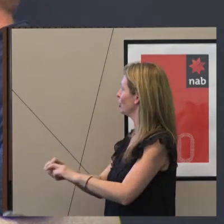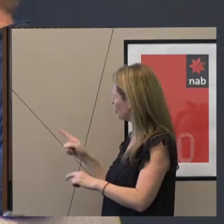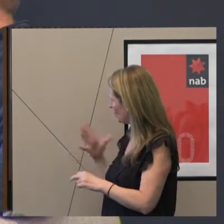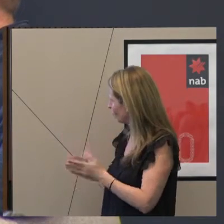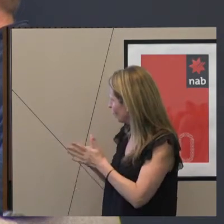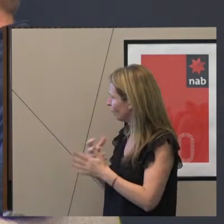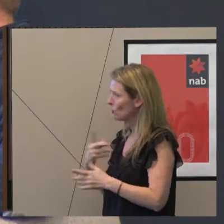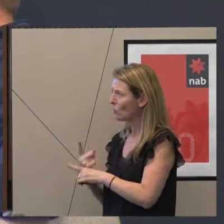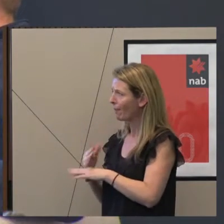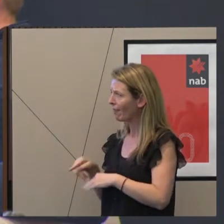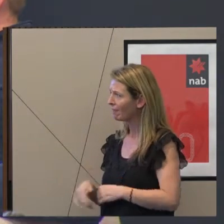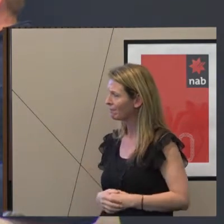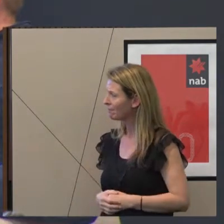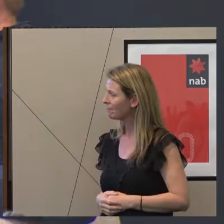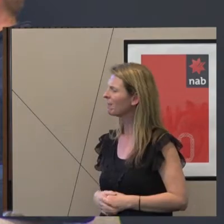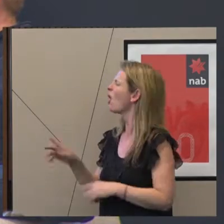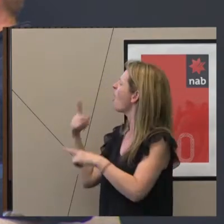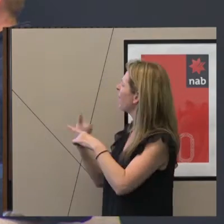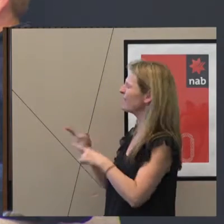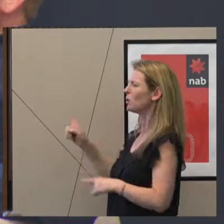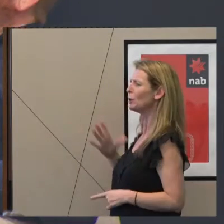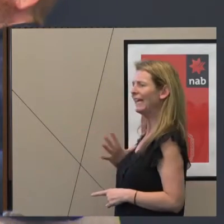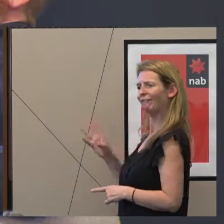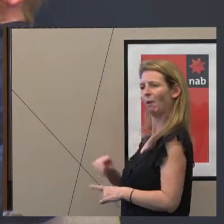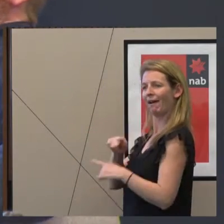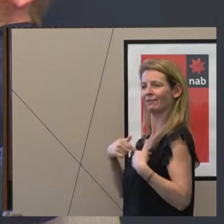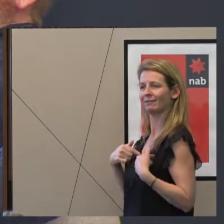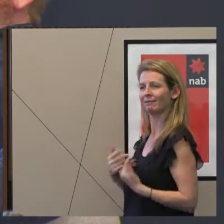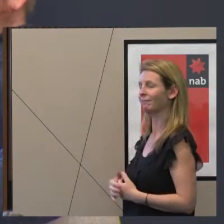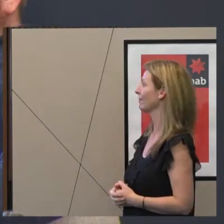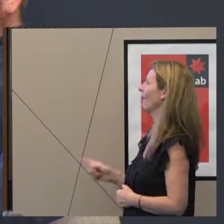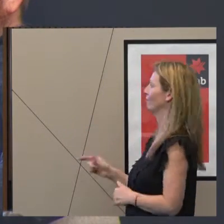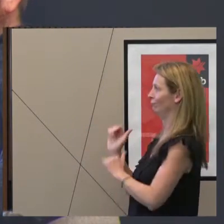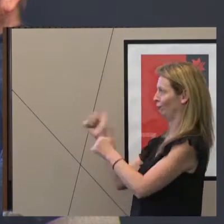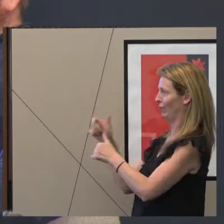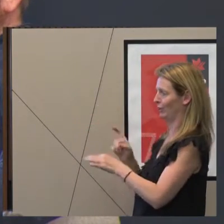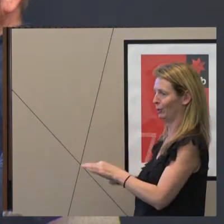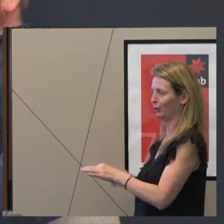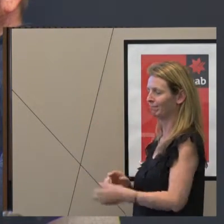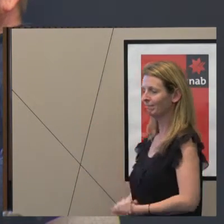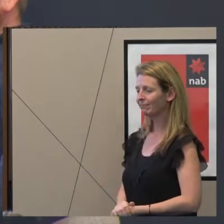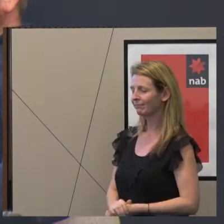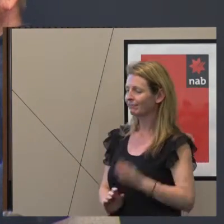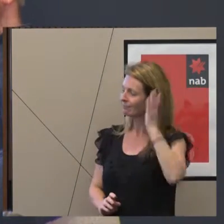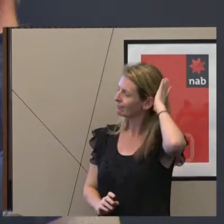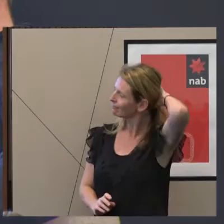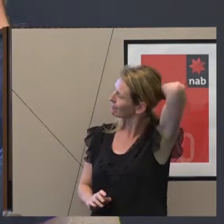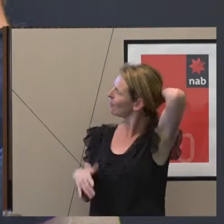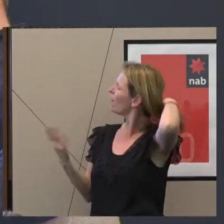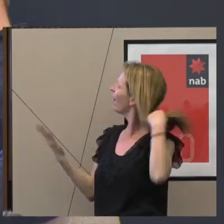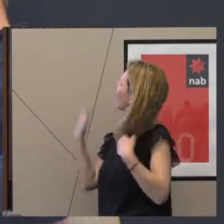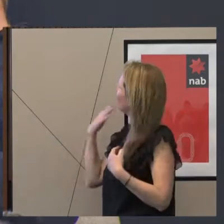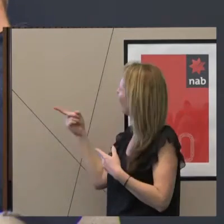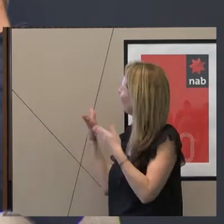talk a little bit about that? Yeah. What do you need from us? Great question. Thank you for opening